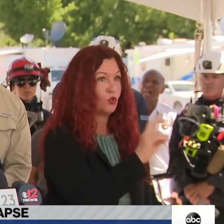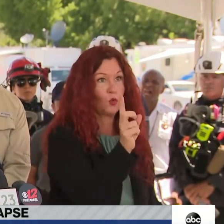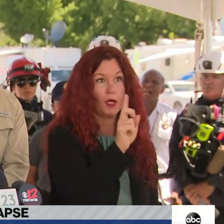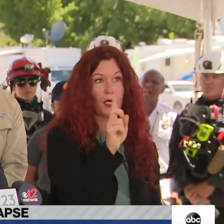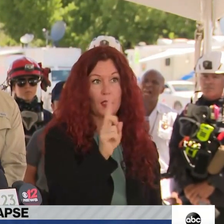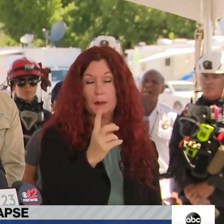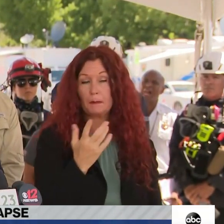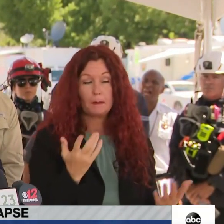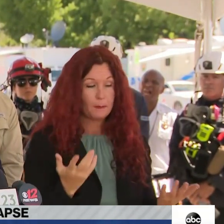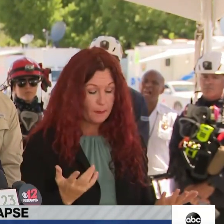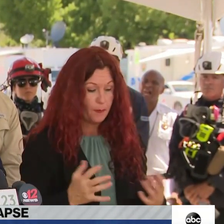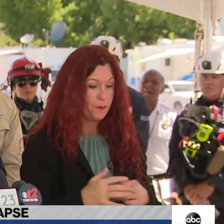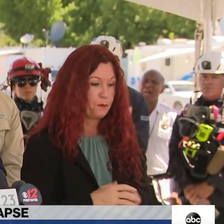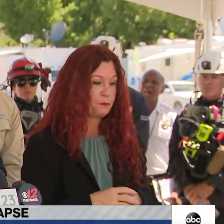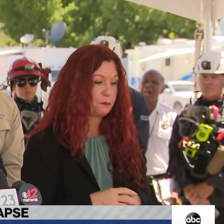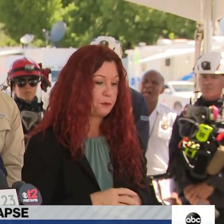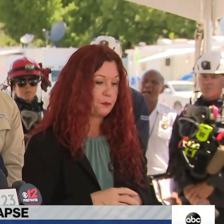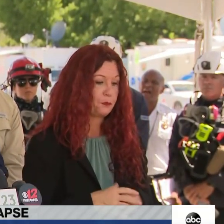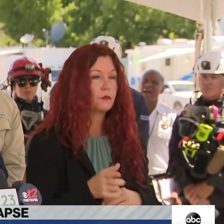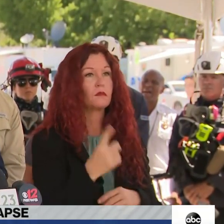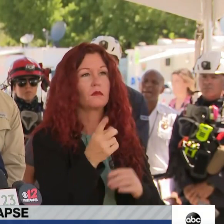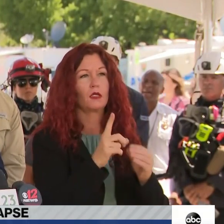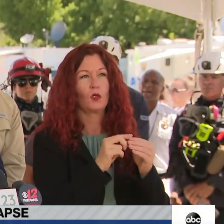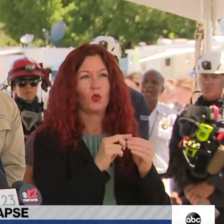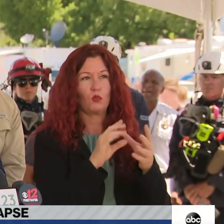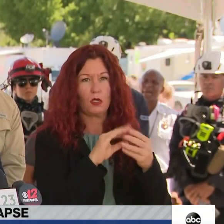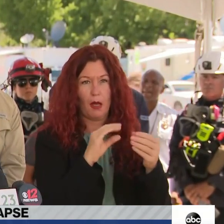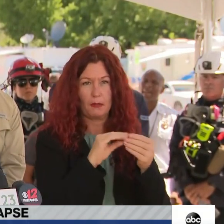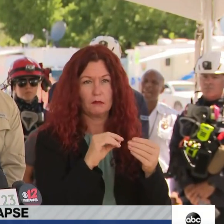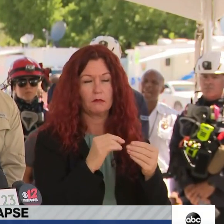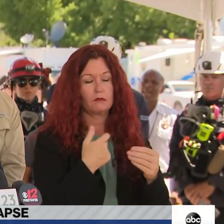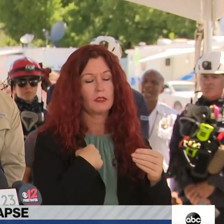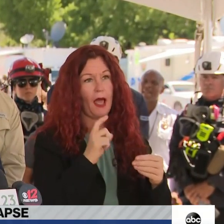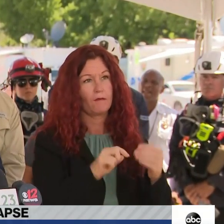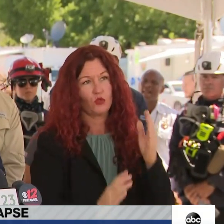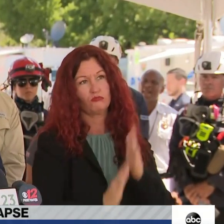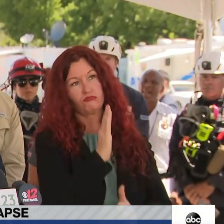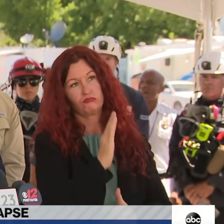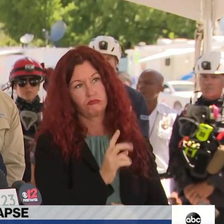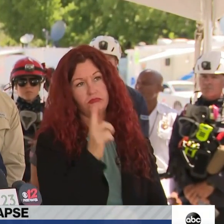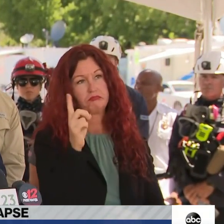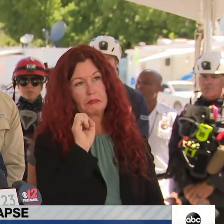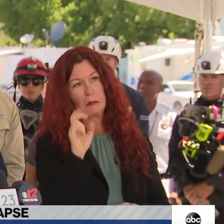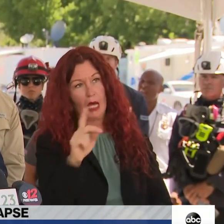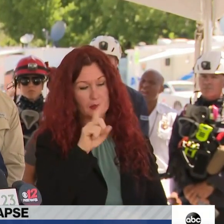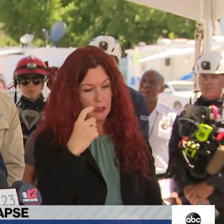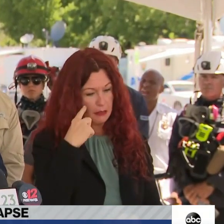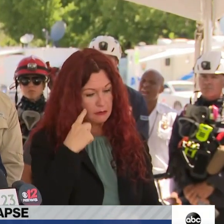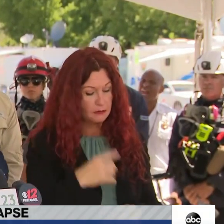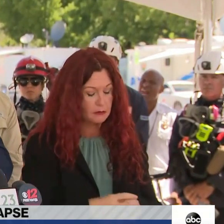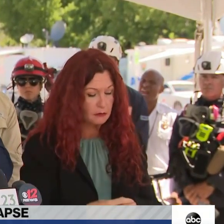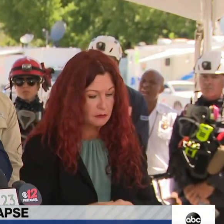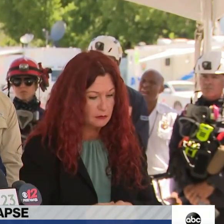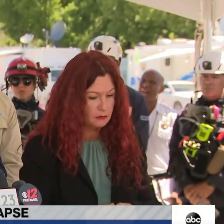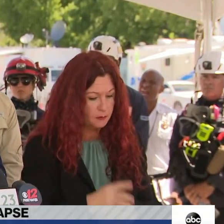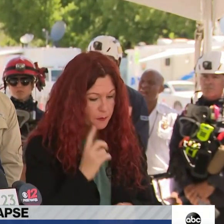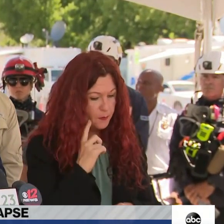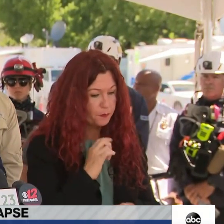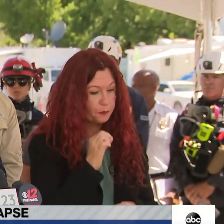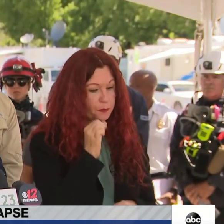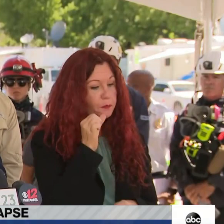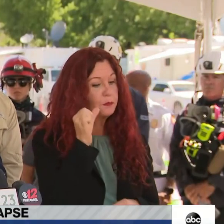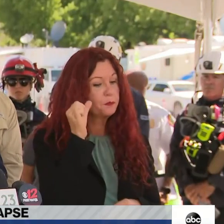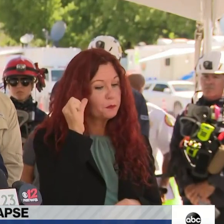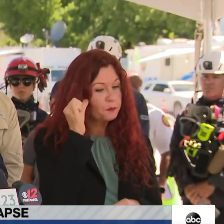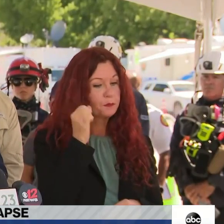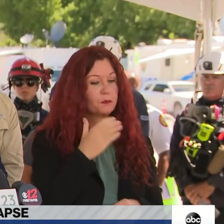do some more stops here, and then I will be in the EOC in Tallahassee later. But my wife and I were able to go back to the memorial wall